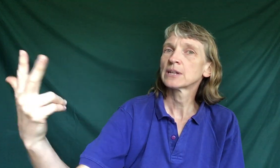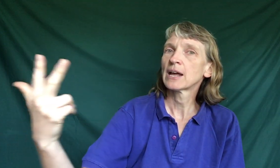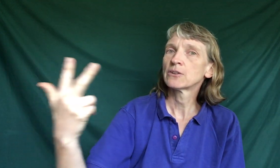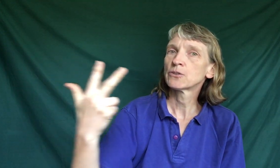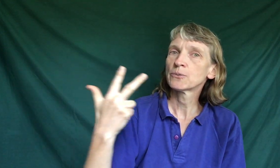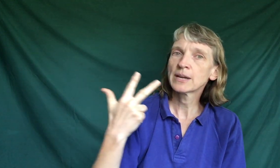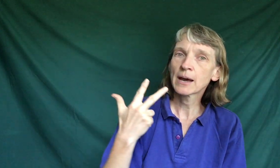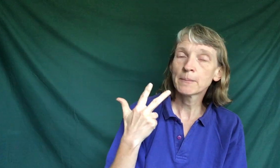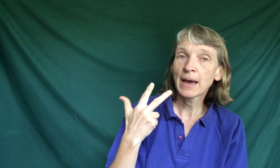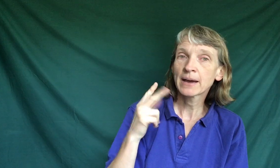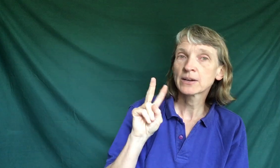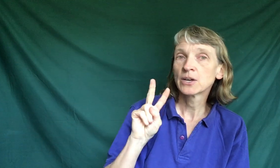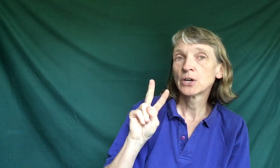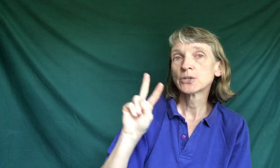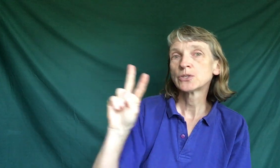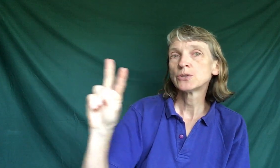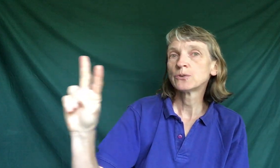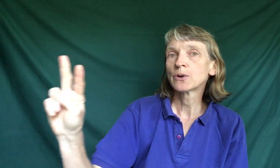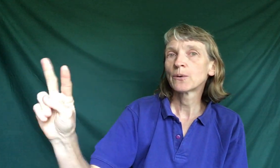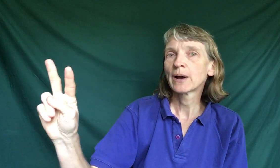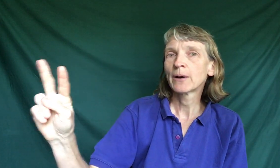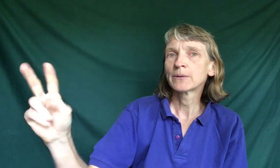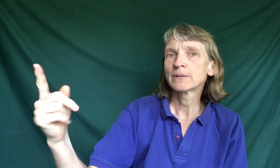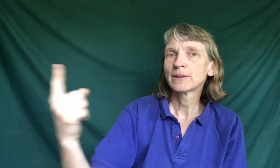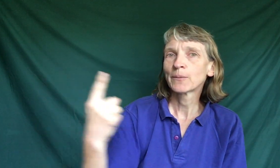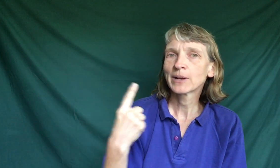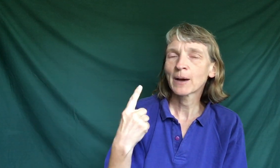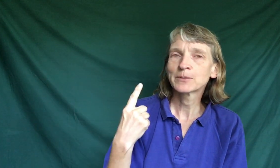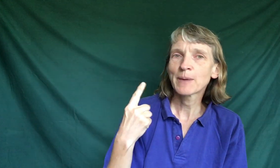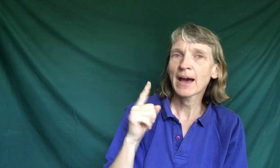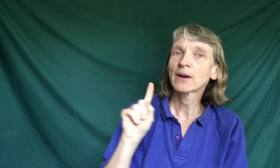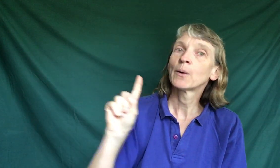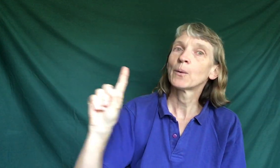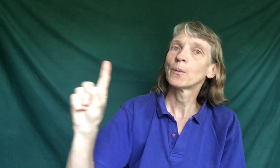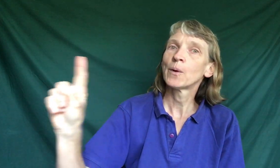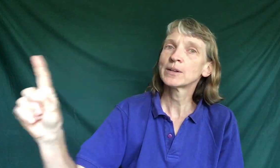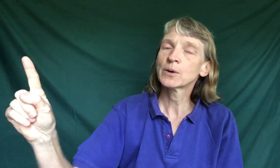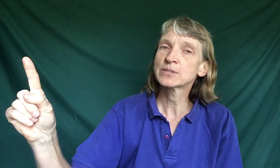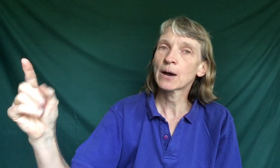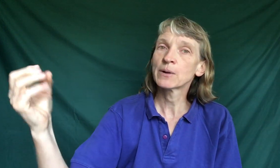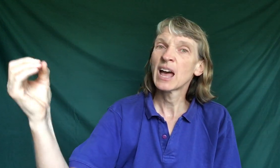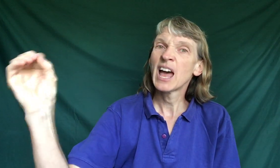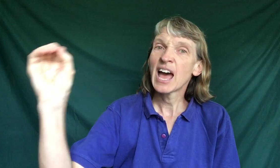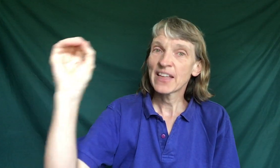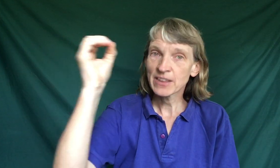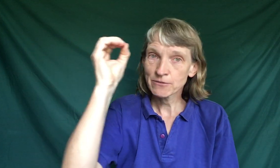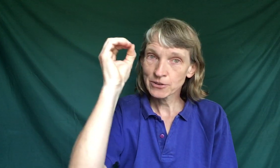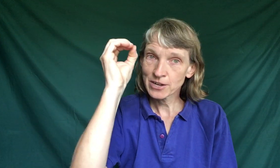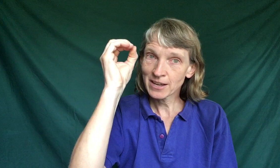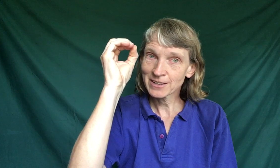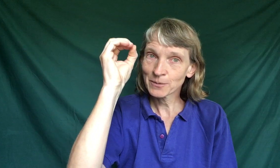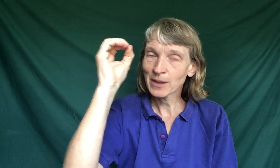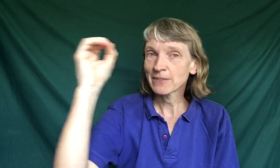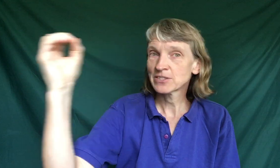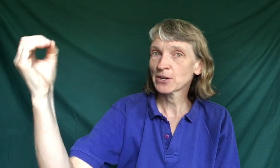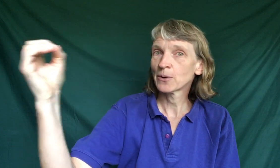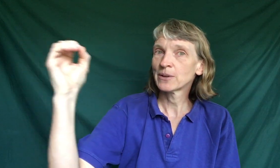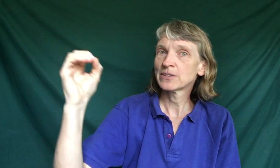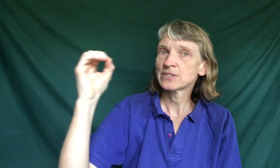and three come back. Two go out, one comes back, one goes out, and then for none we have zero, and